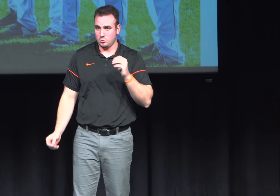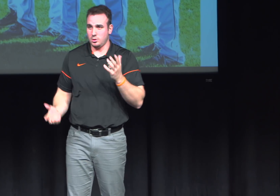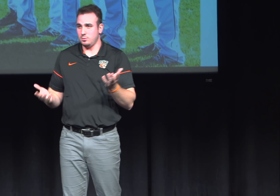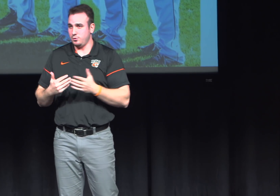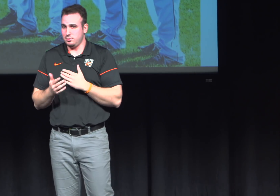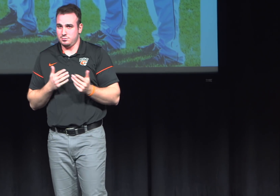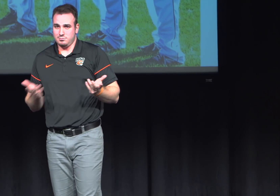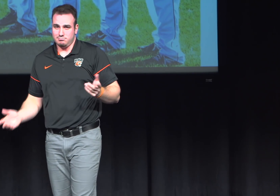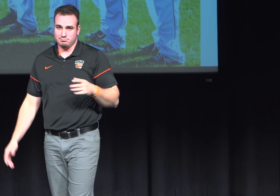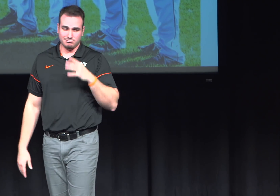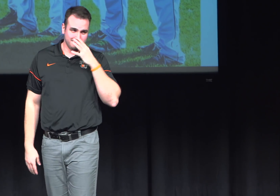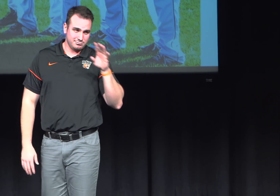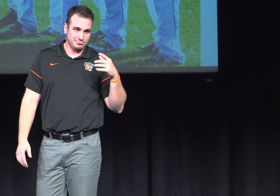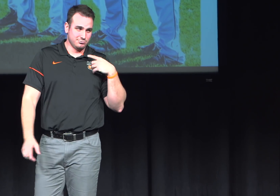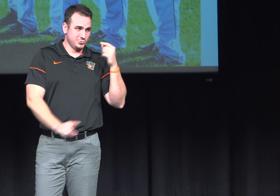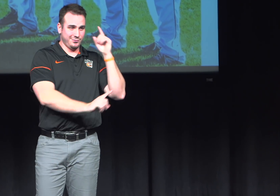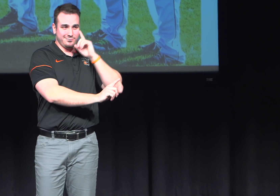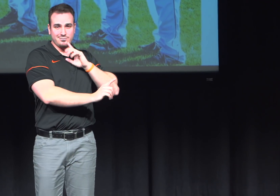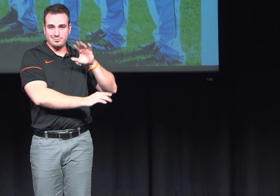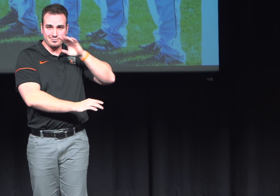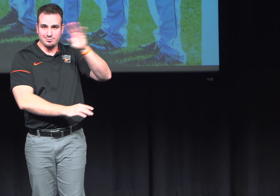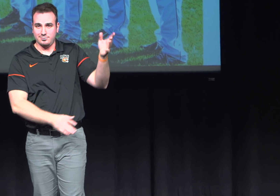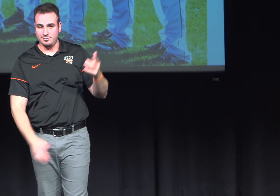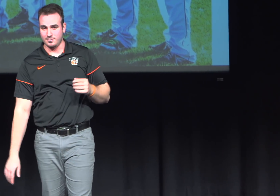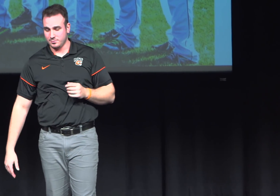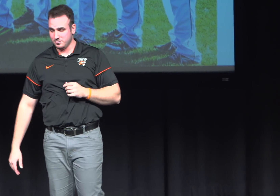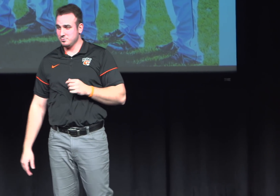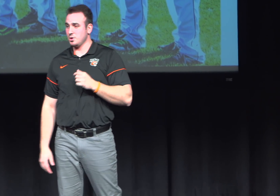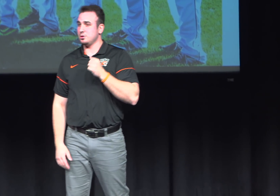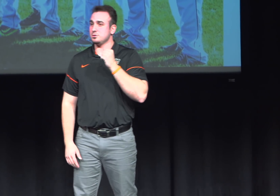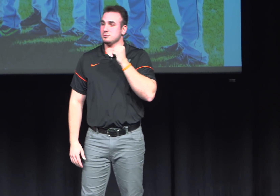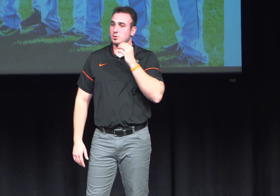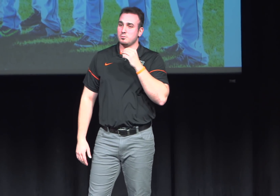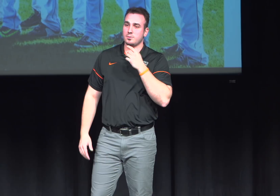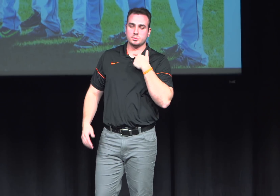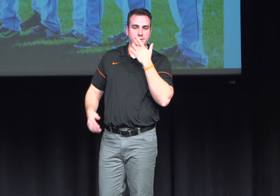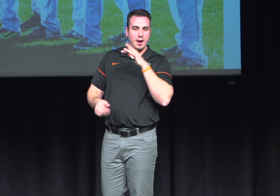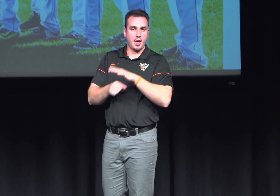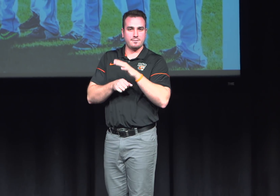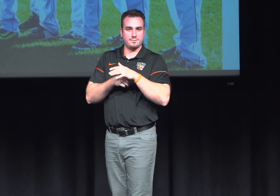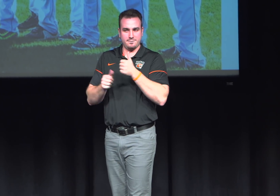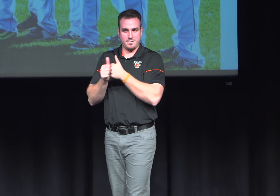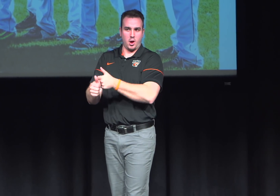yeah, whatever. They all went deaf on the stuff going on in the media. And I was fortunate enough